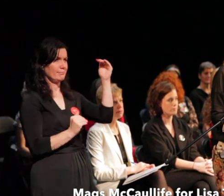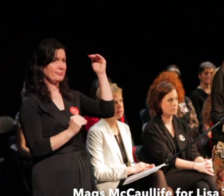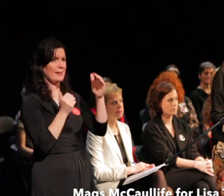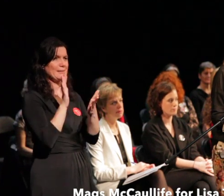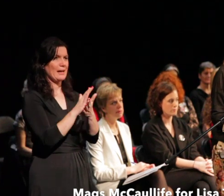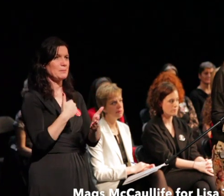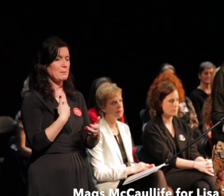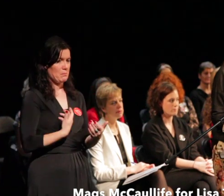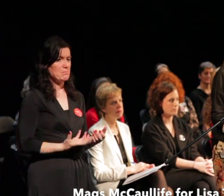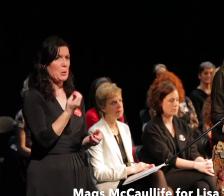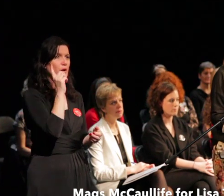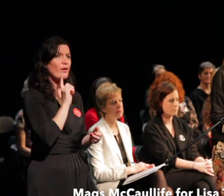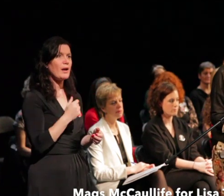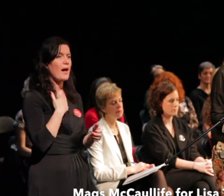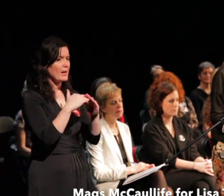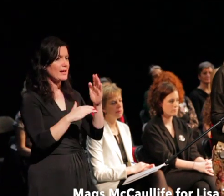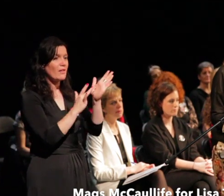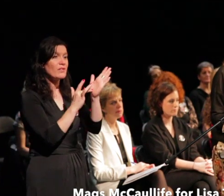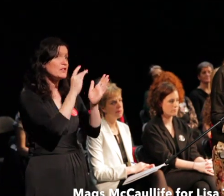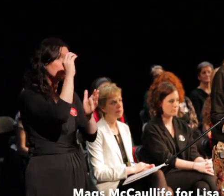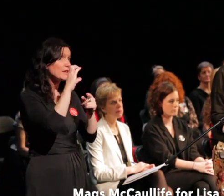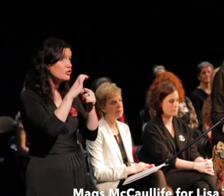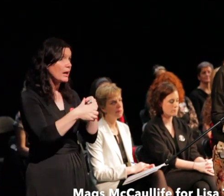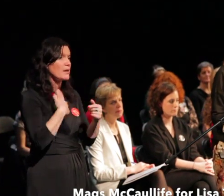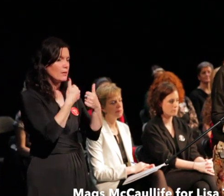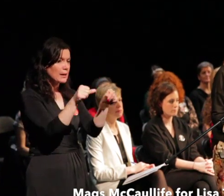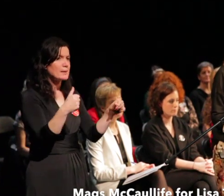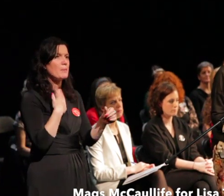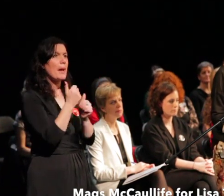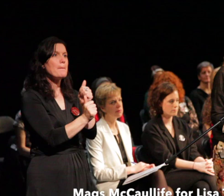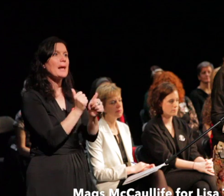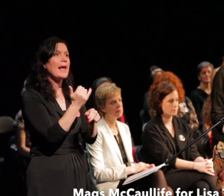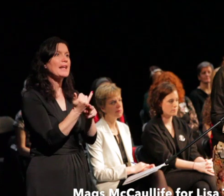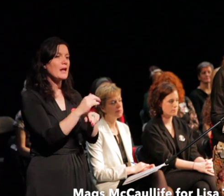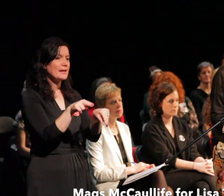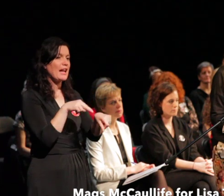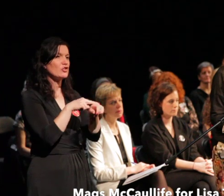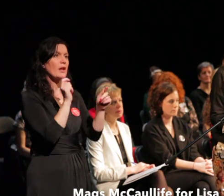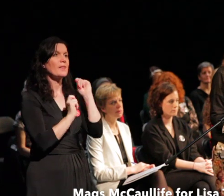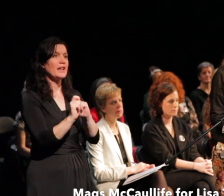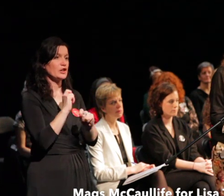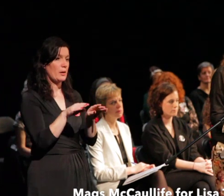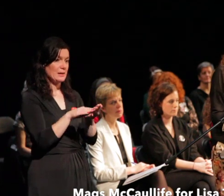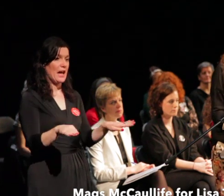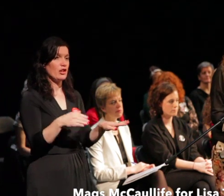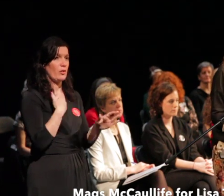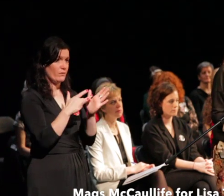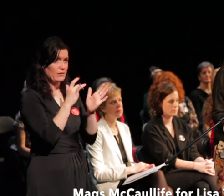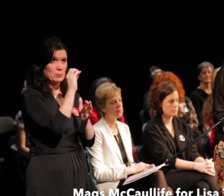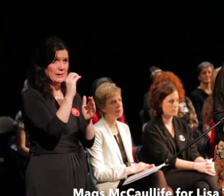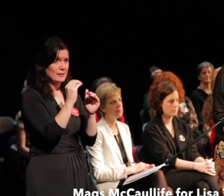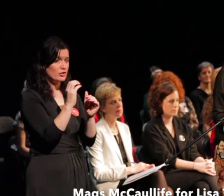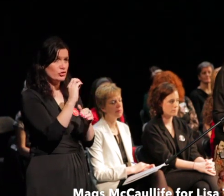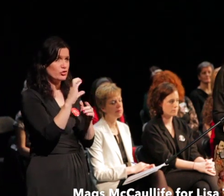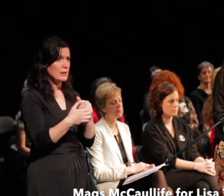I had a less than 15% chance of actually getting my play on stage in my own country's national theatre. The